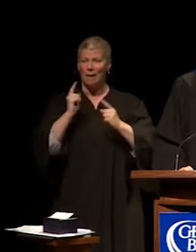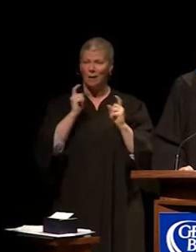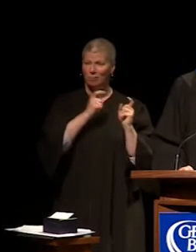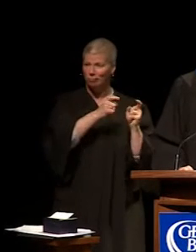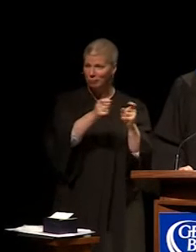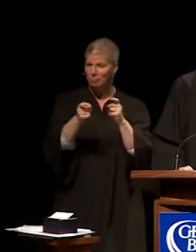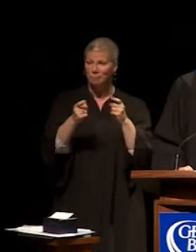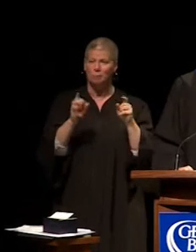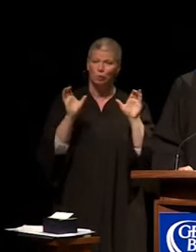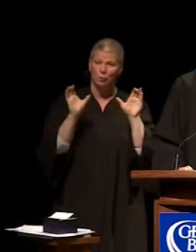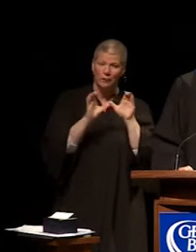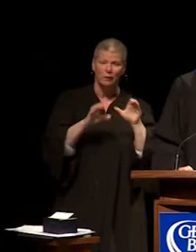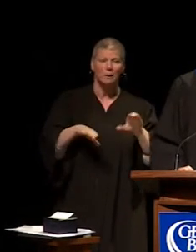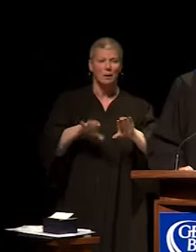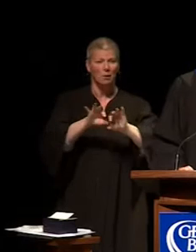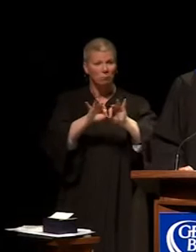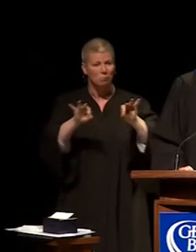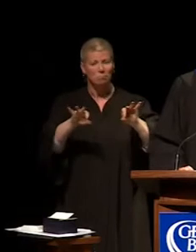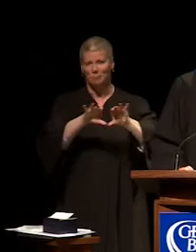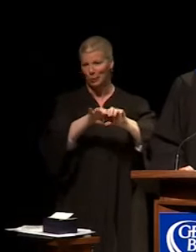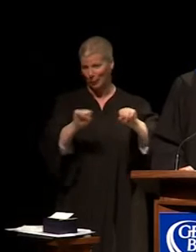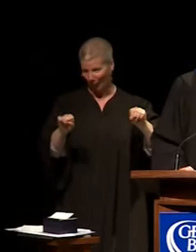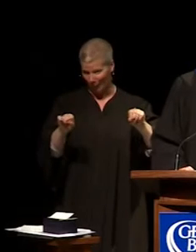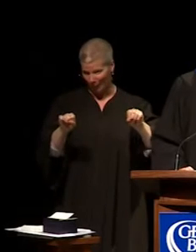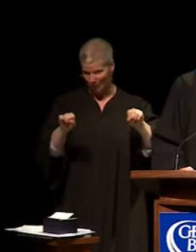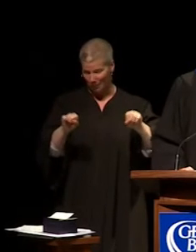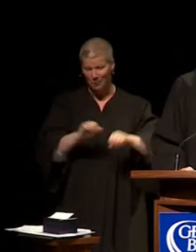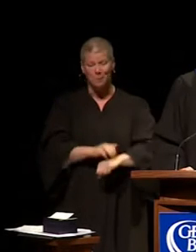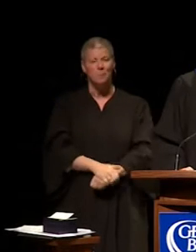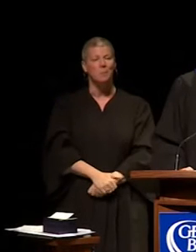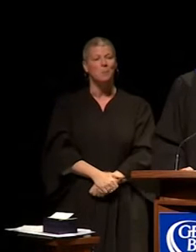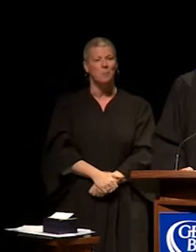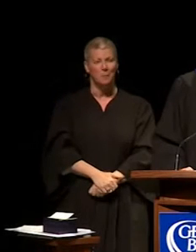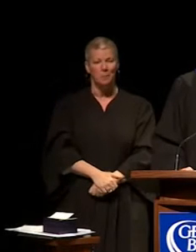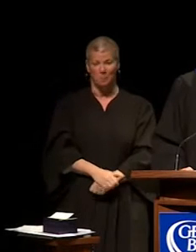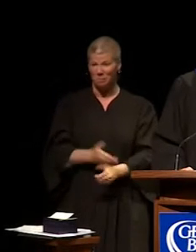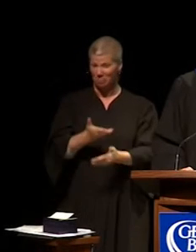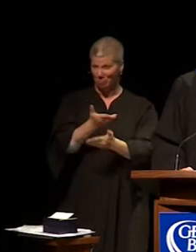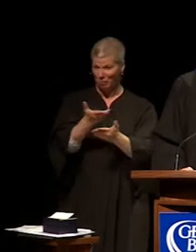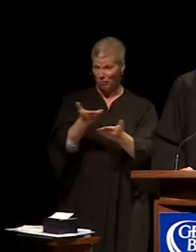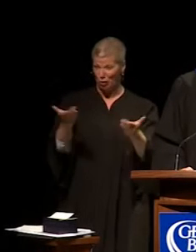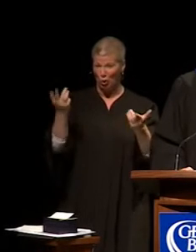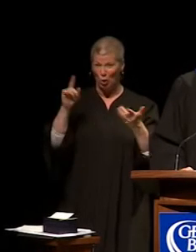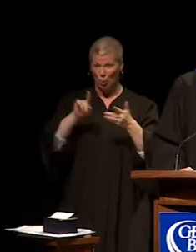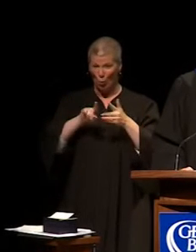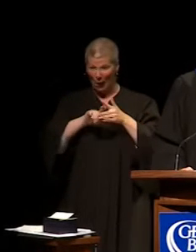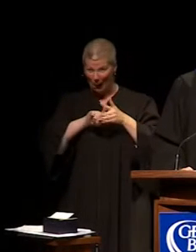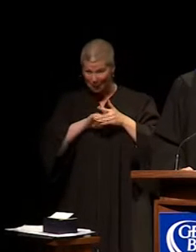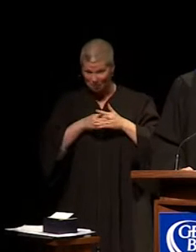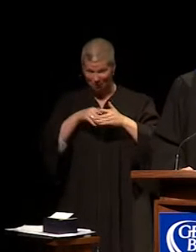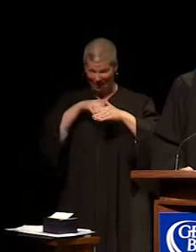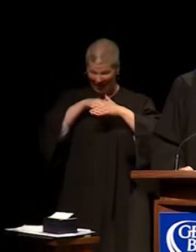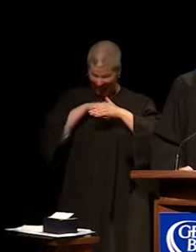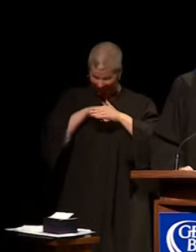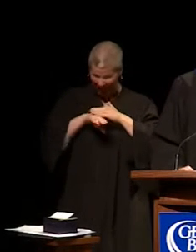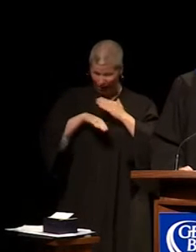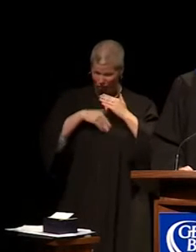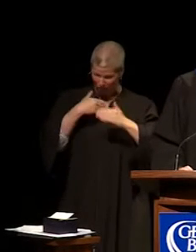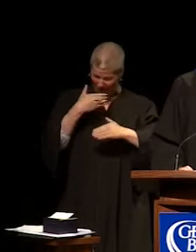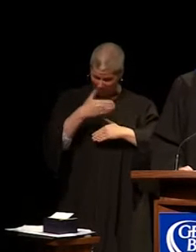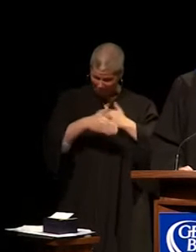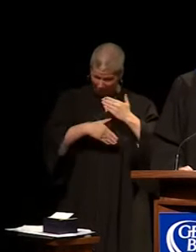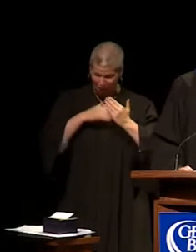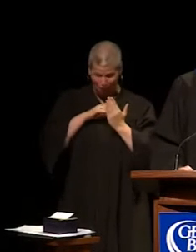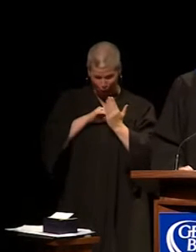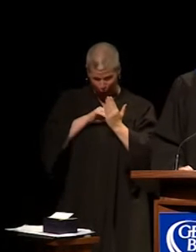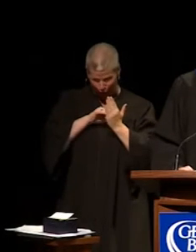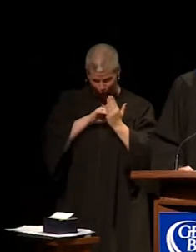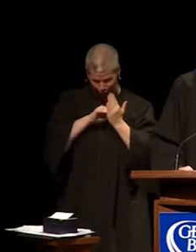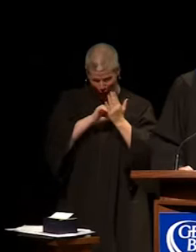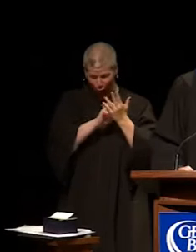degree. You have ascended to this plateau of achievement, and now with